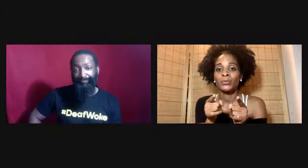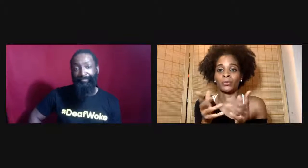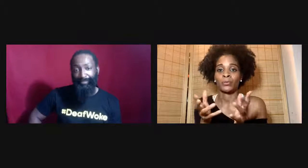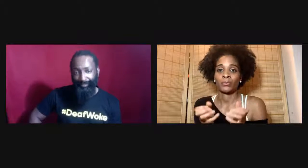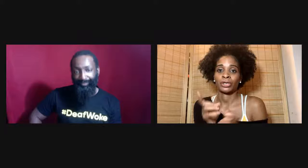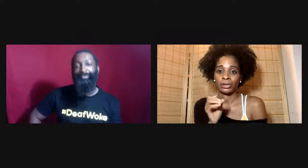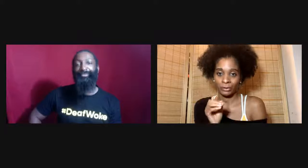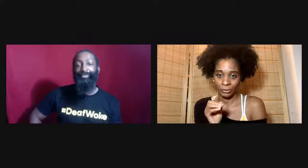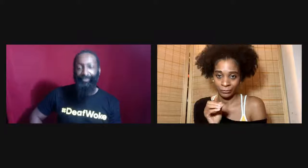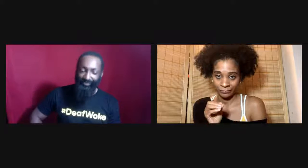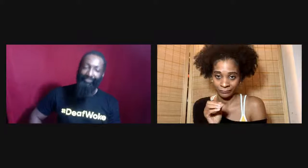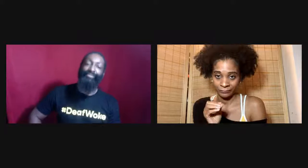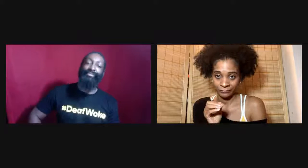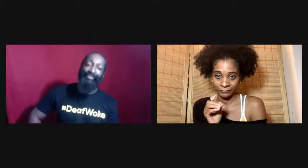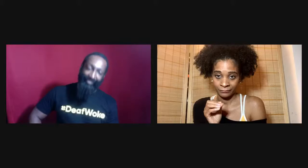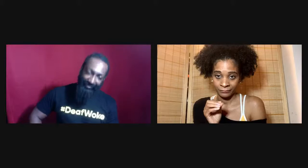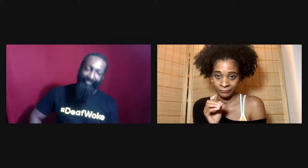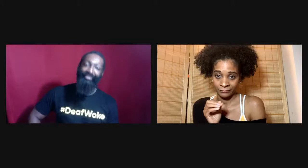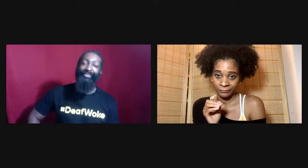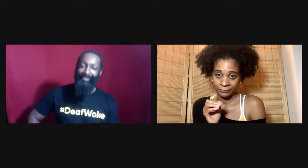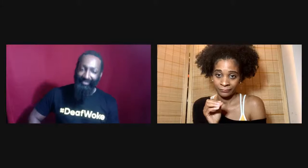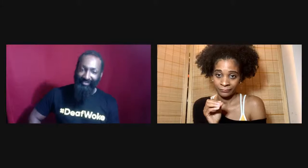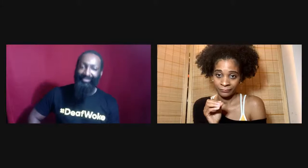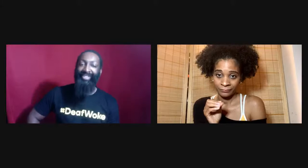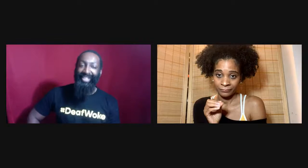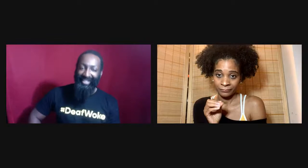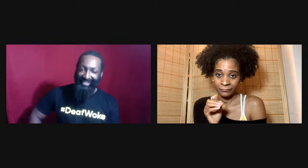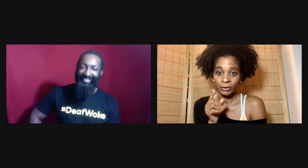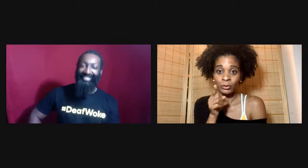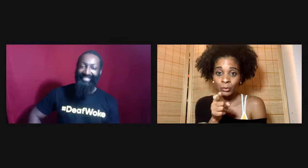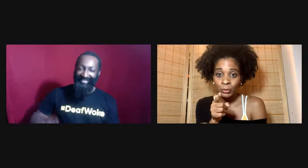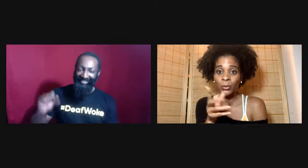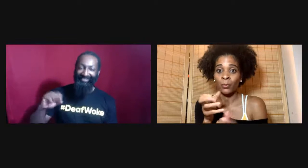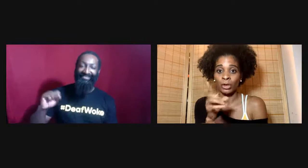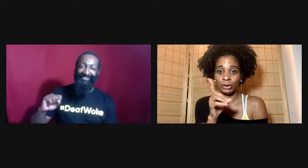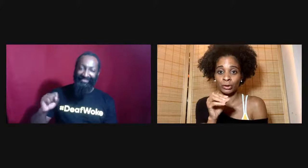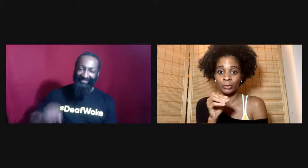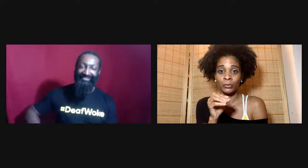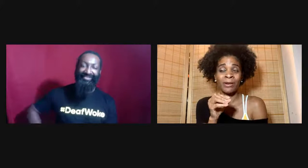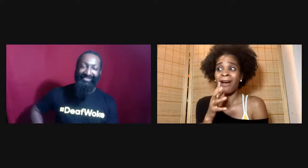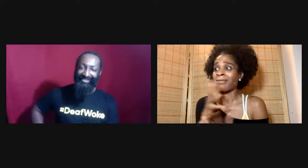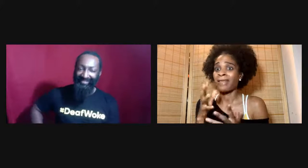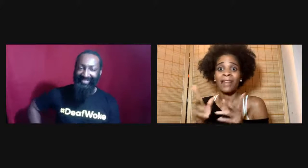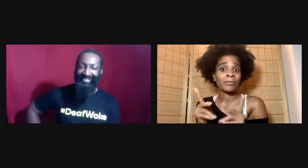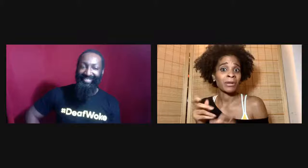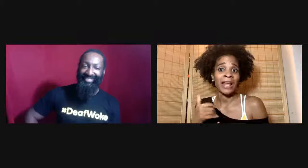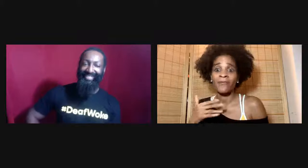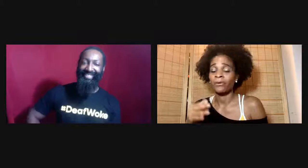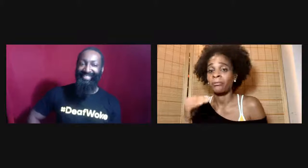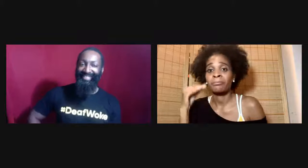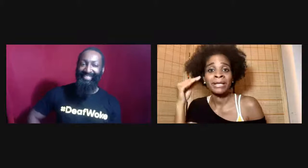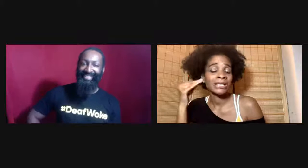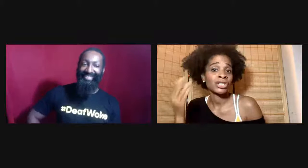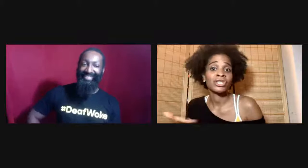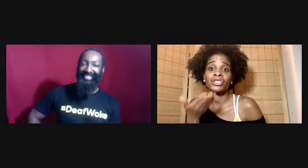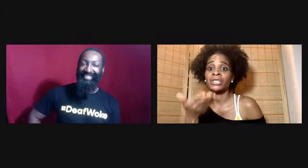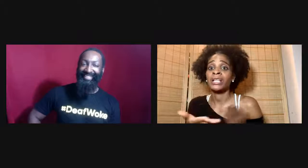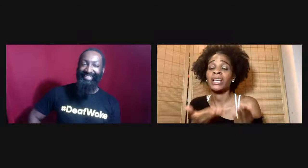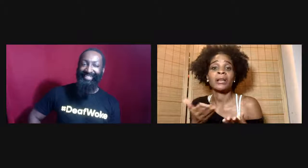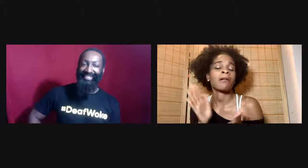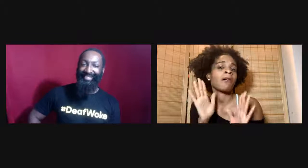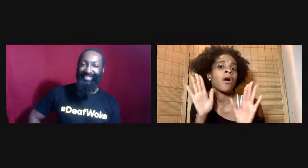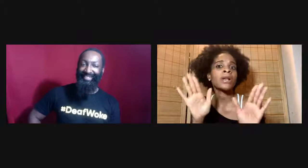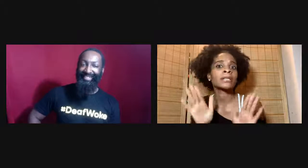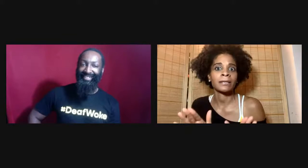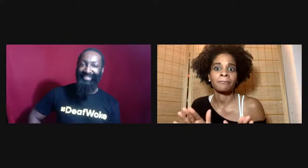what you want to do, don't do it. So figure out what you do want to do. What you yourself want